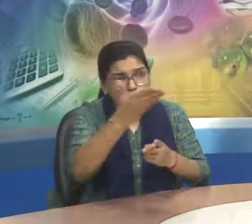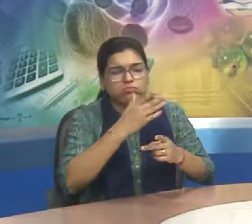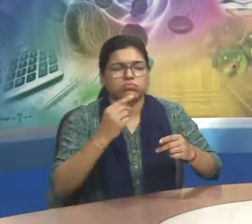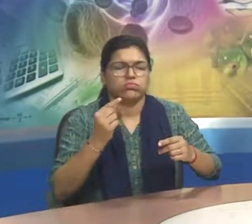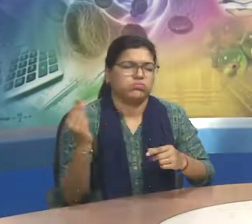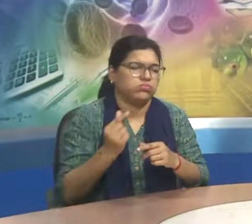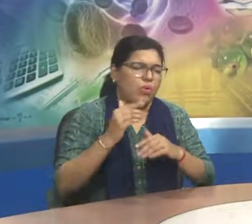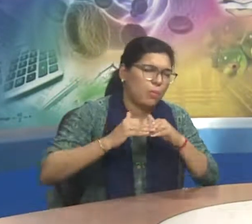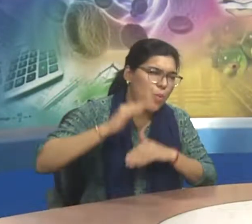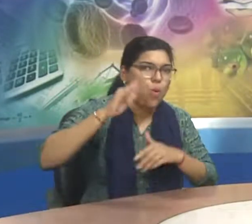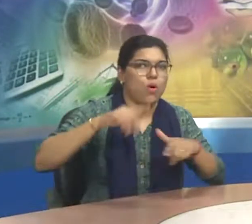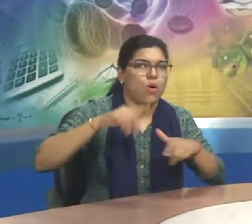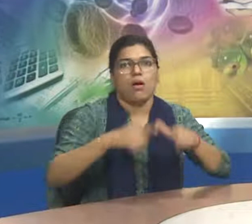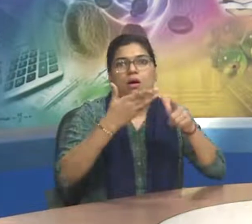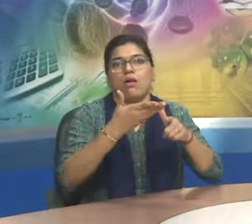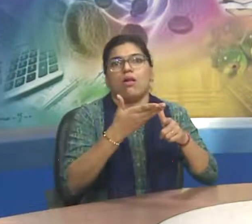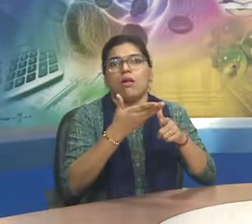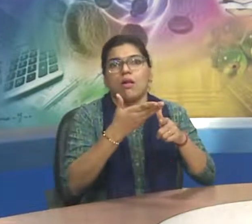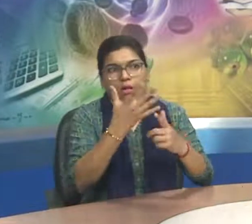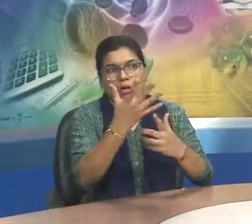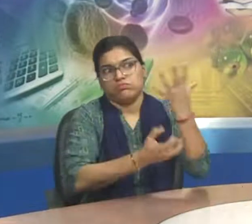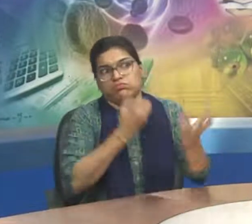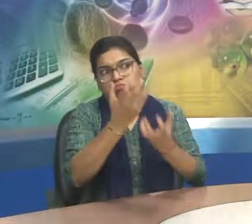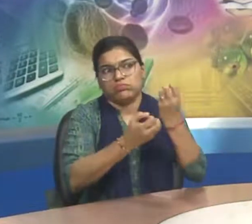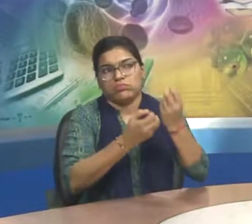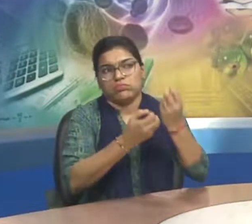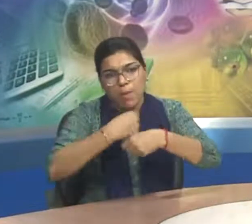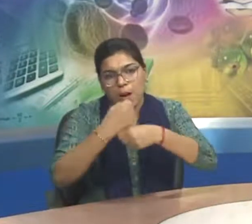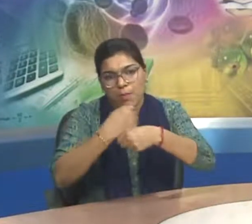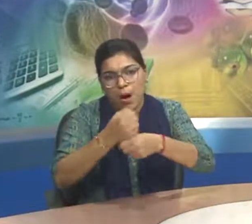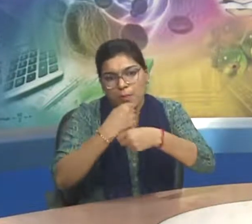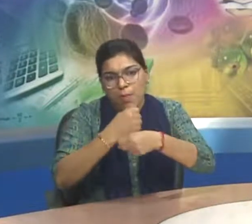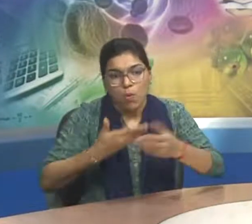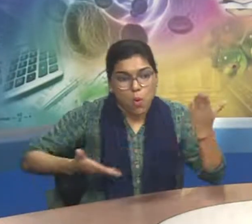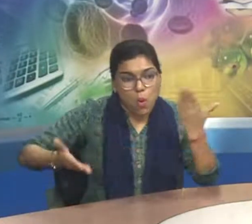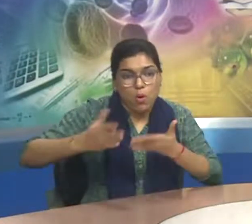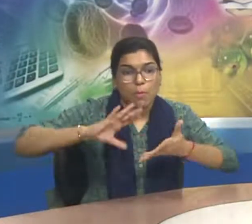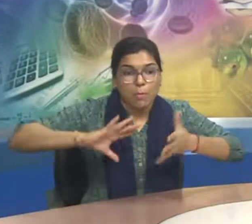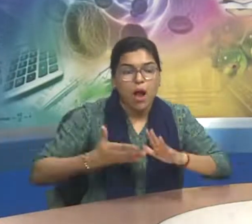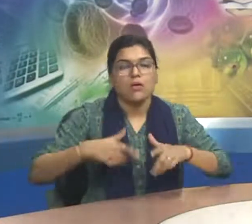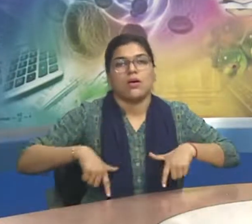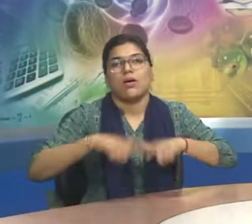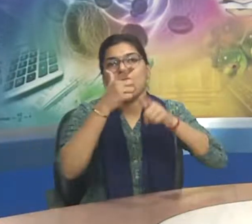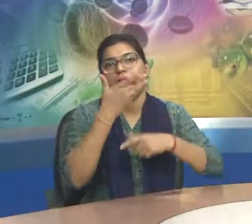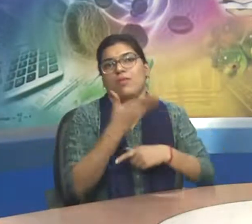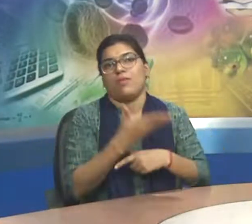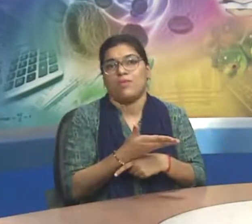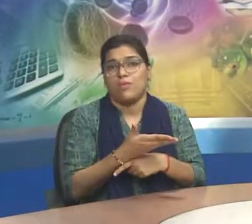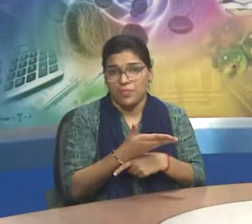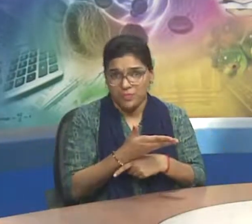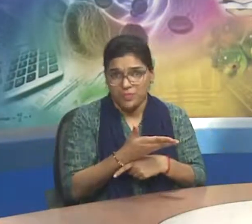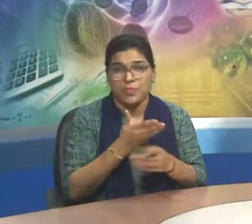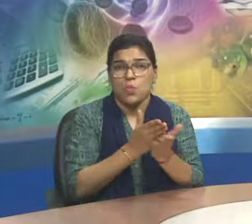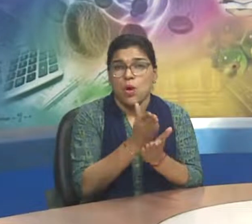These are the plant products which we use for making different